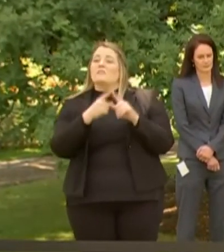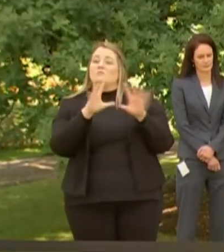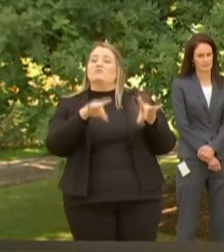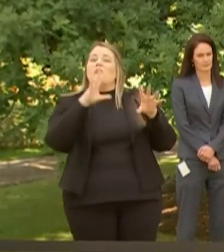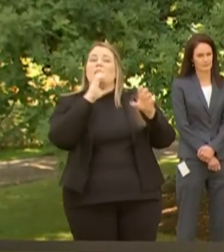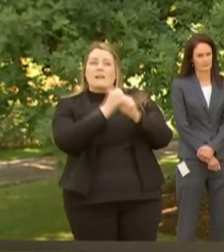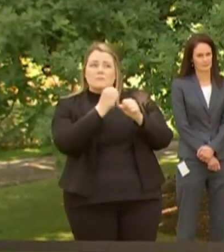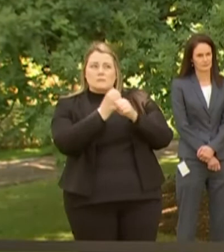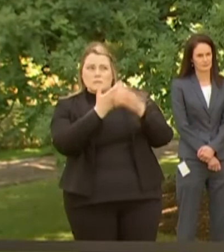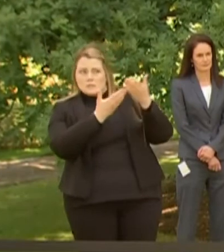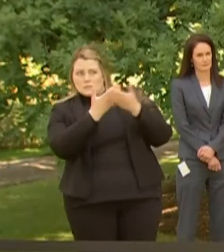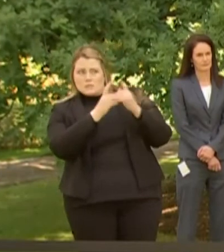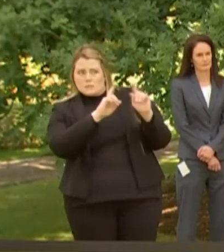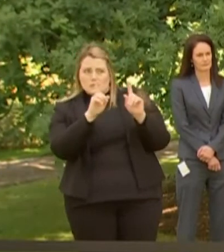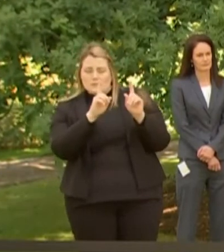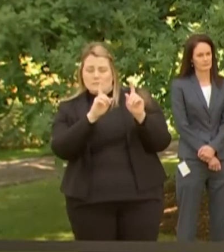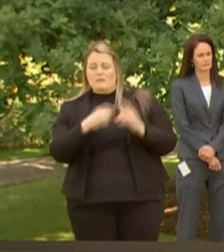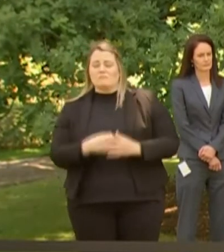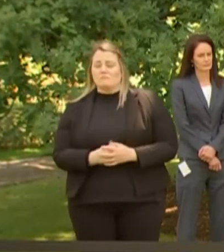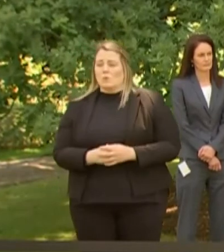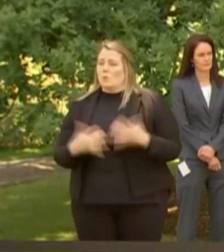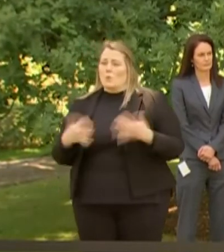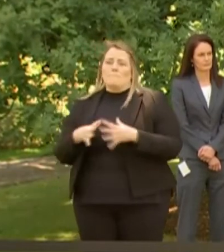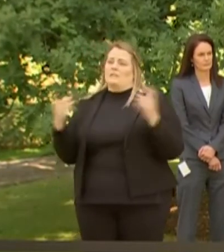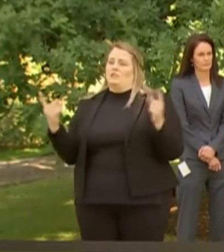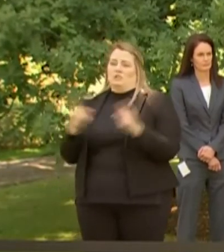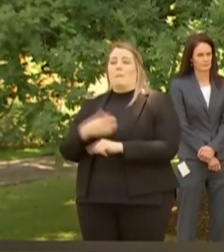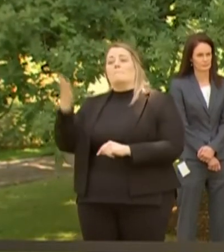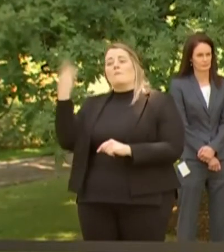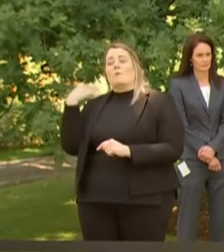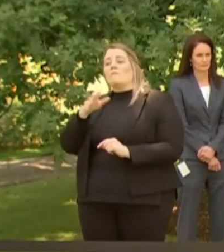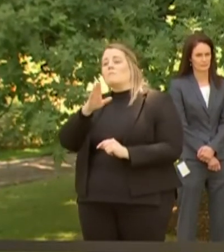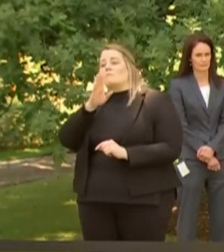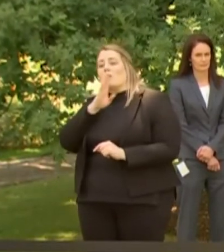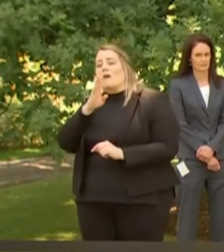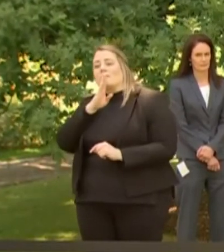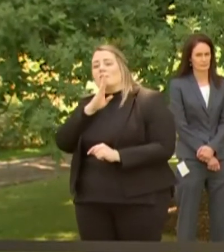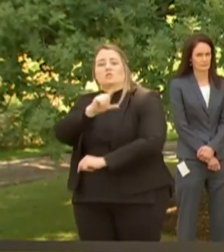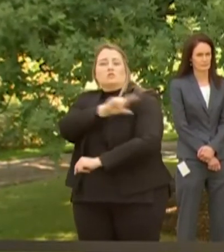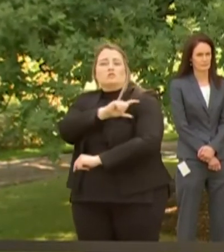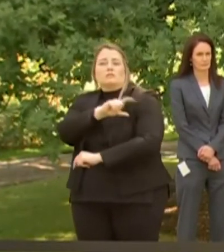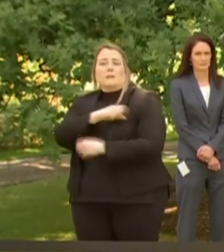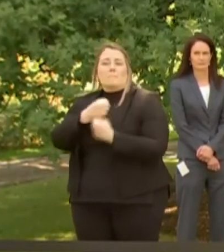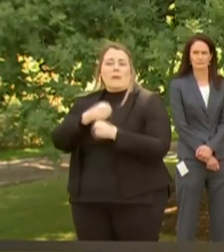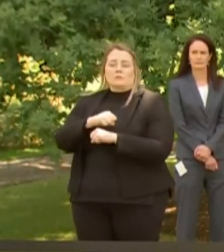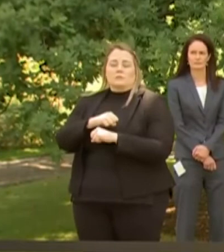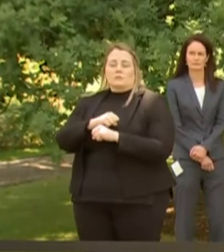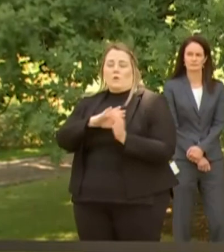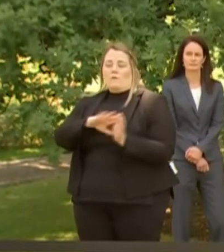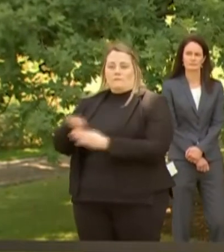ADF Command. But that is a massive difference. No private security. Victoria Police doing that important work instead.